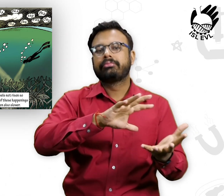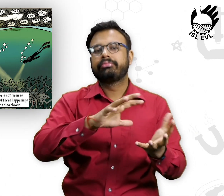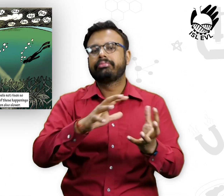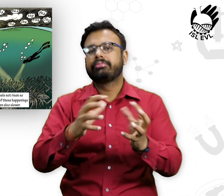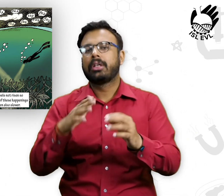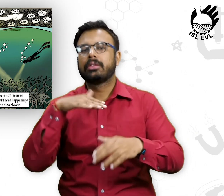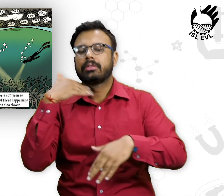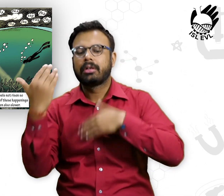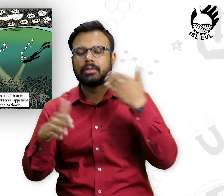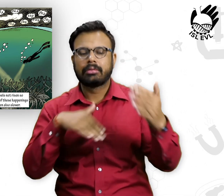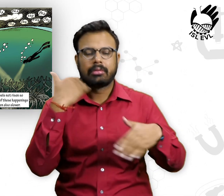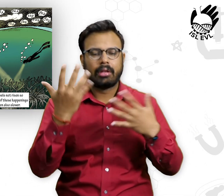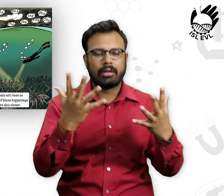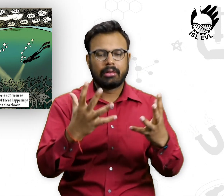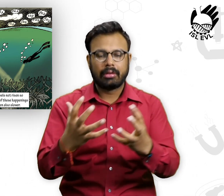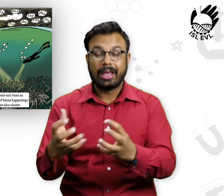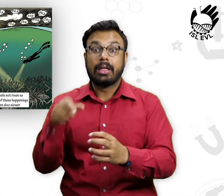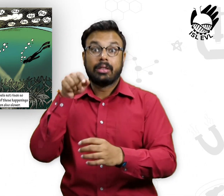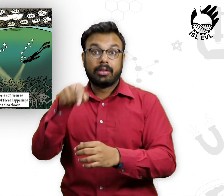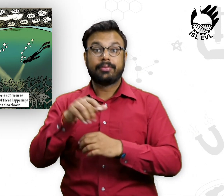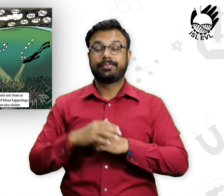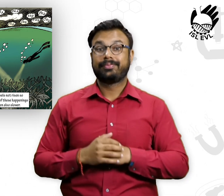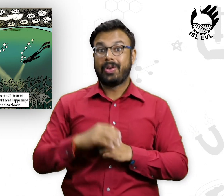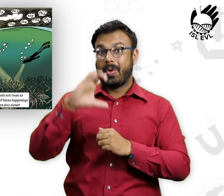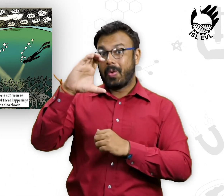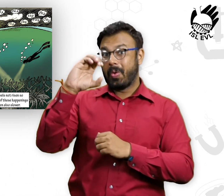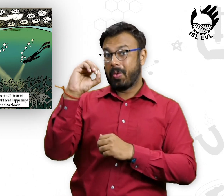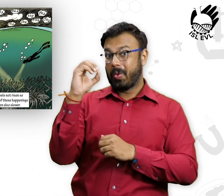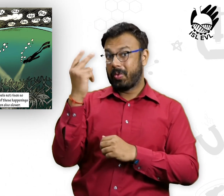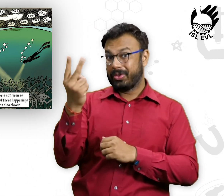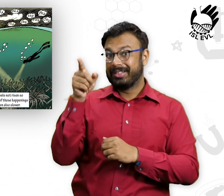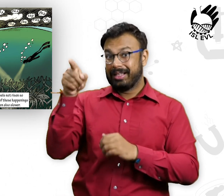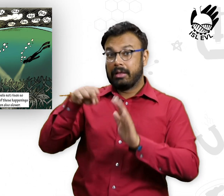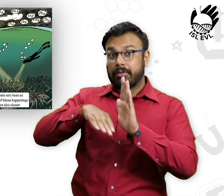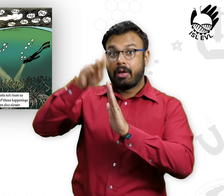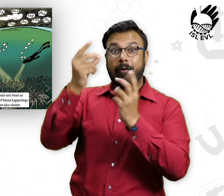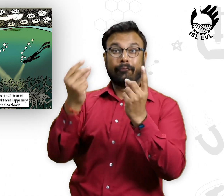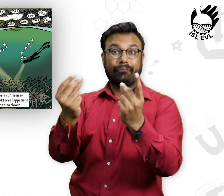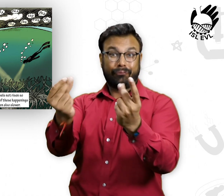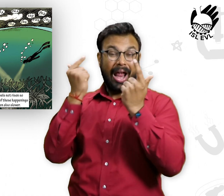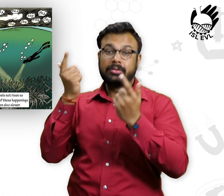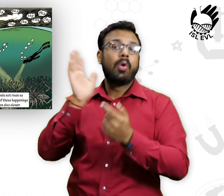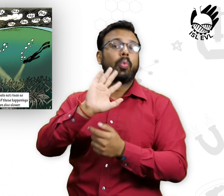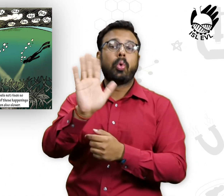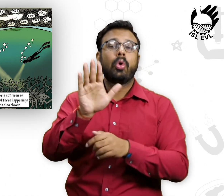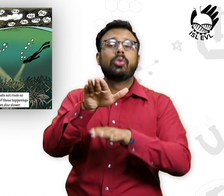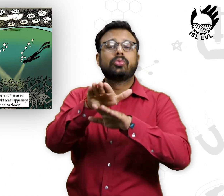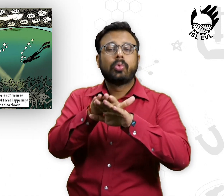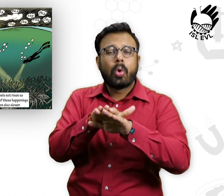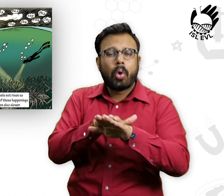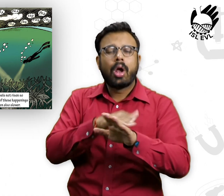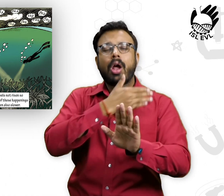Had the CO2 levels not risen so quickly, the speed of these